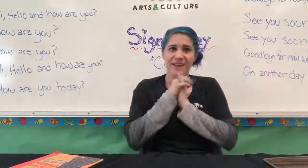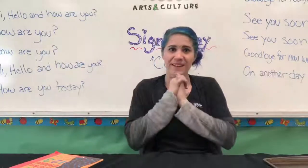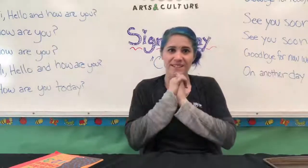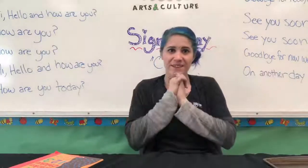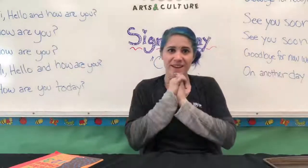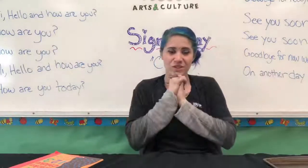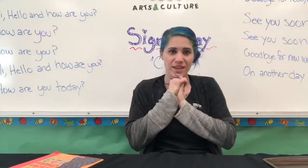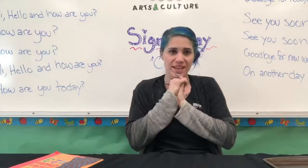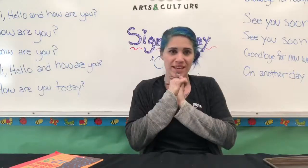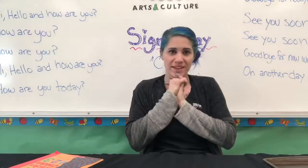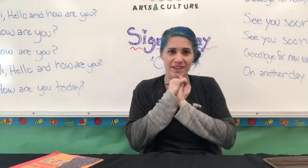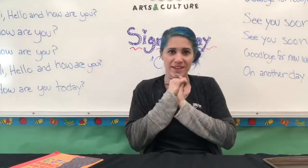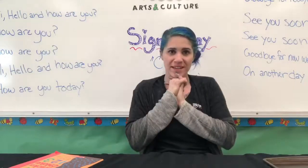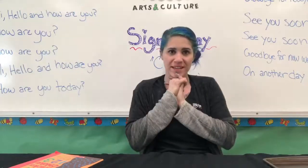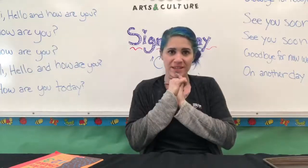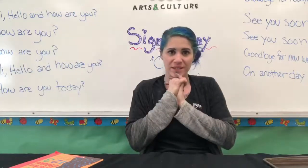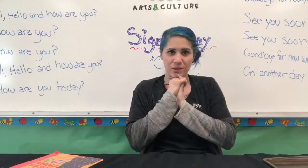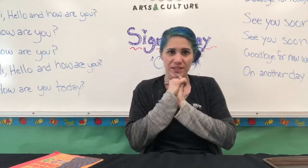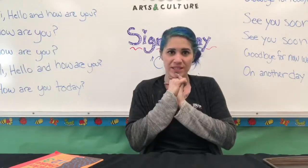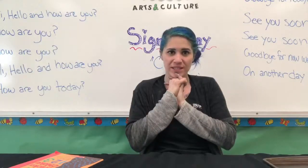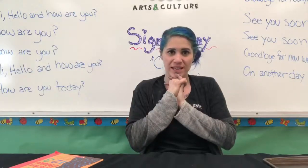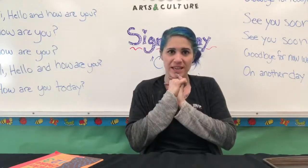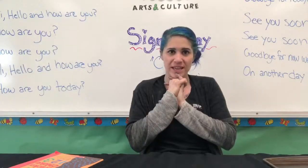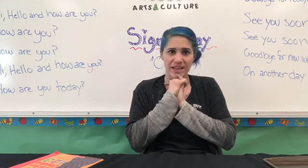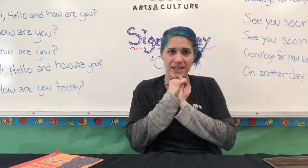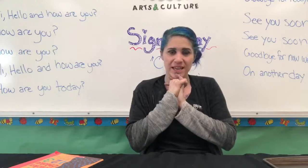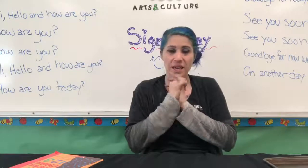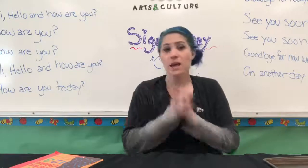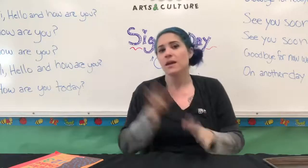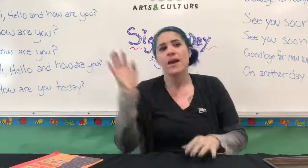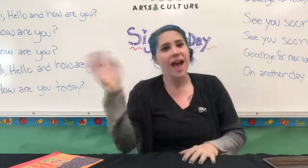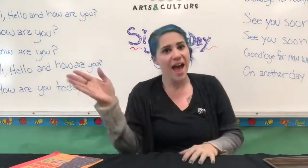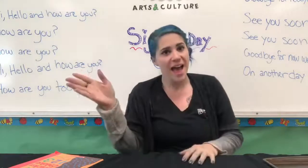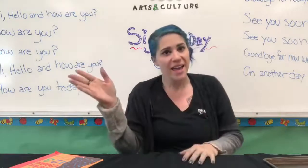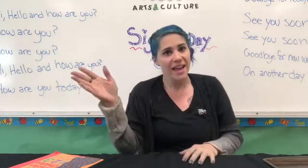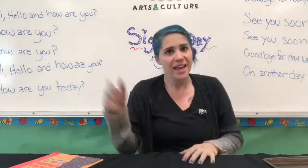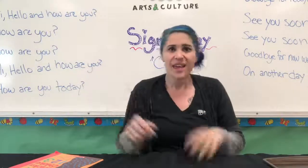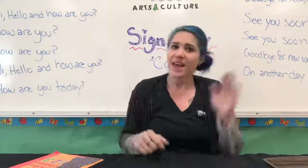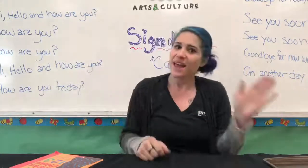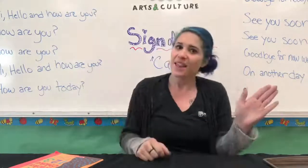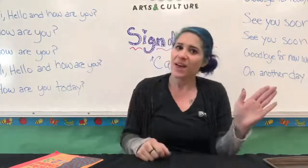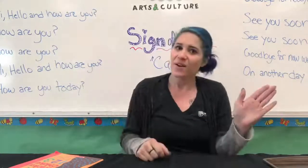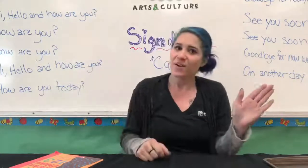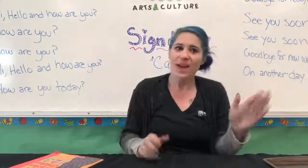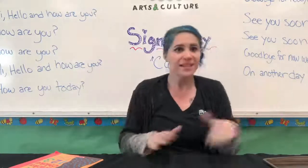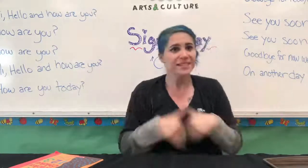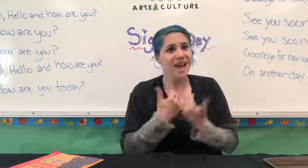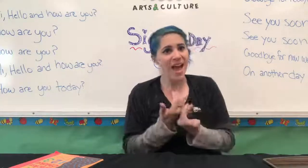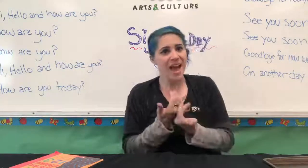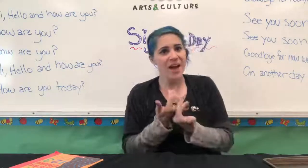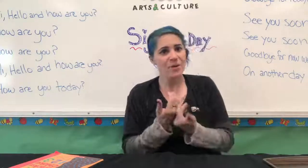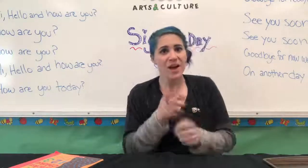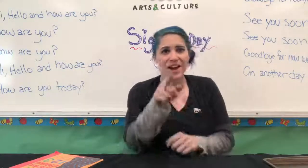right, let's go ahead and try together. Are you ready? So we say, hi, hello, and how are